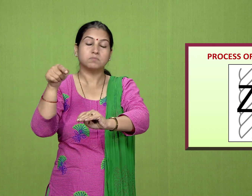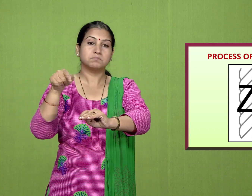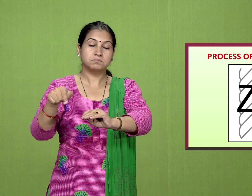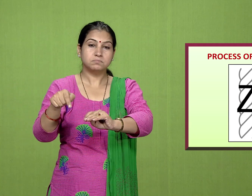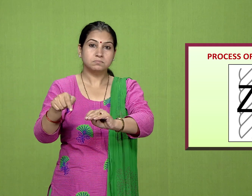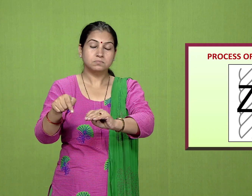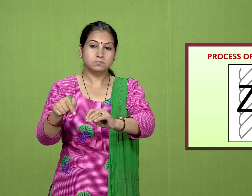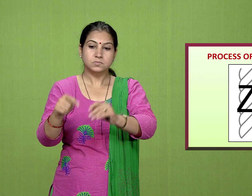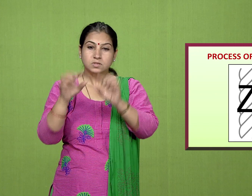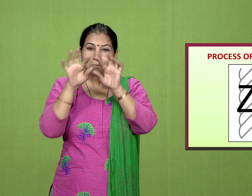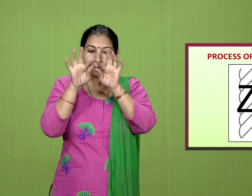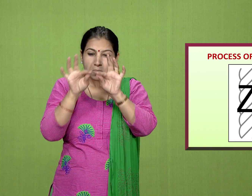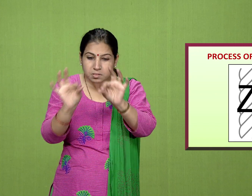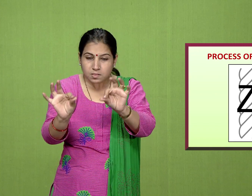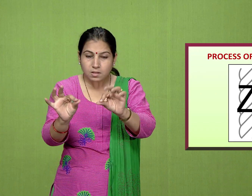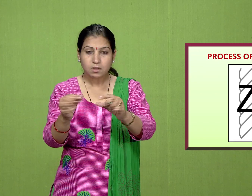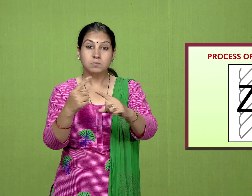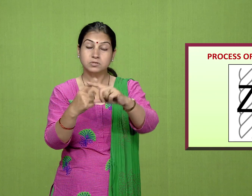finer and stronger is the yarn.